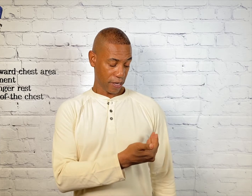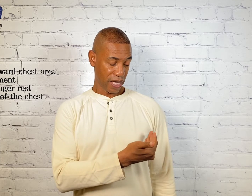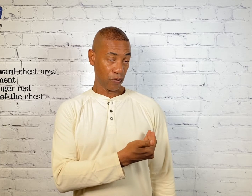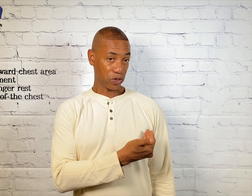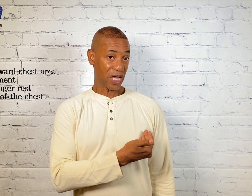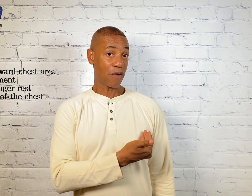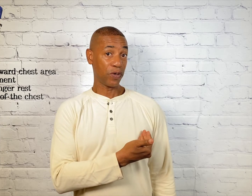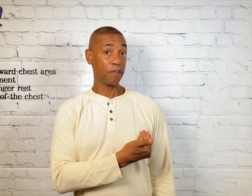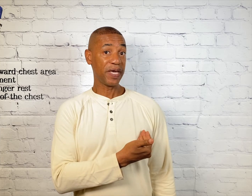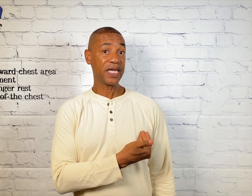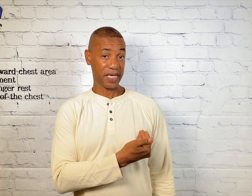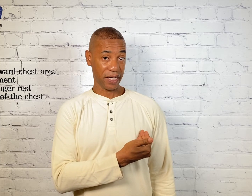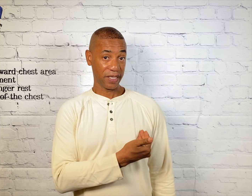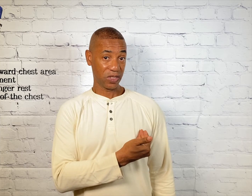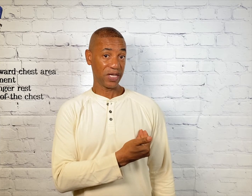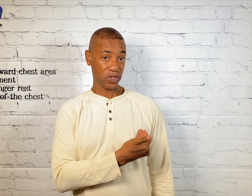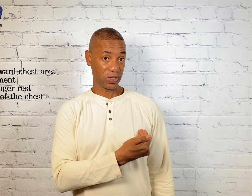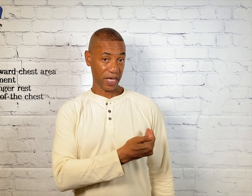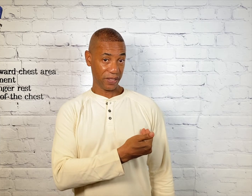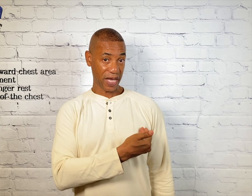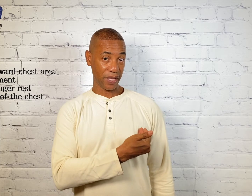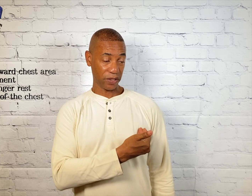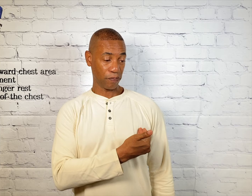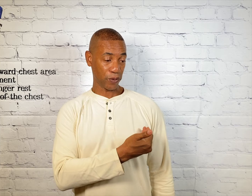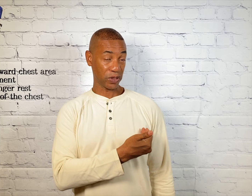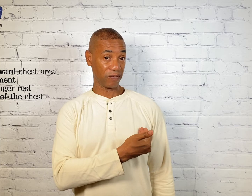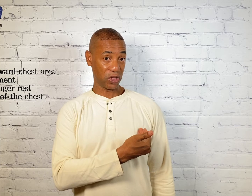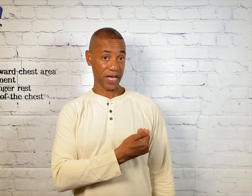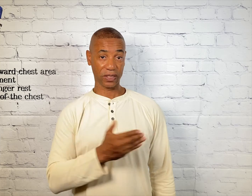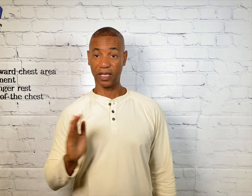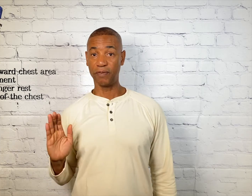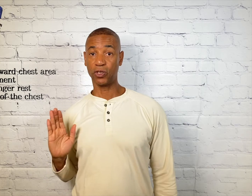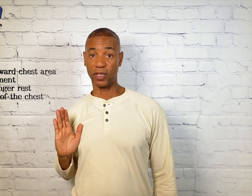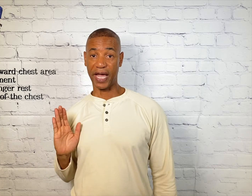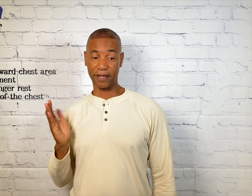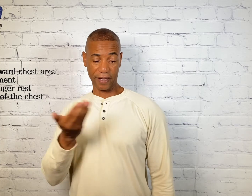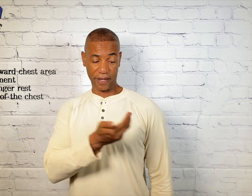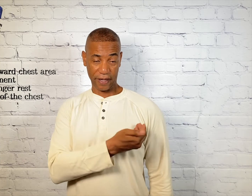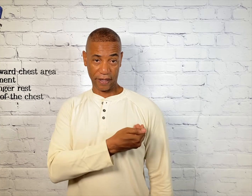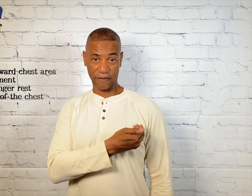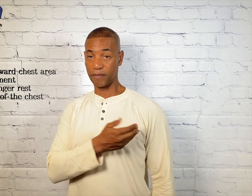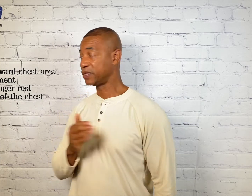it will stop when the pinky touches the other portion of the chest. Let me show you that from the